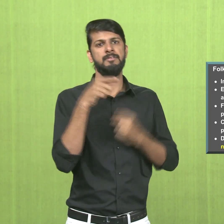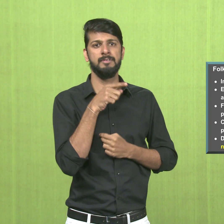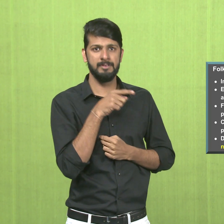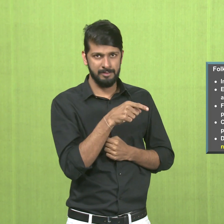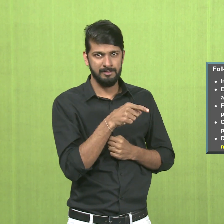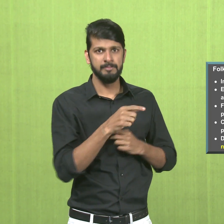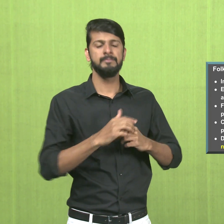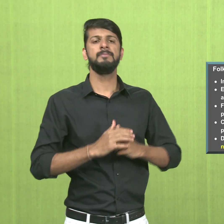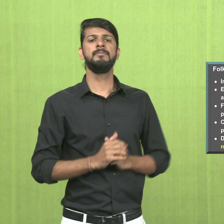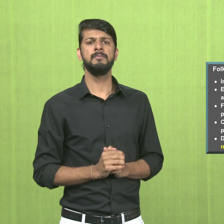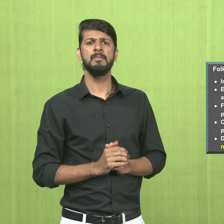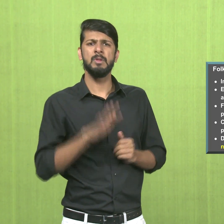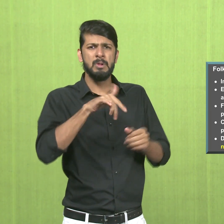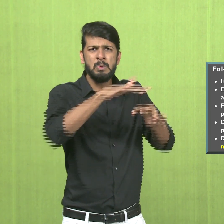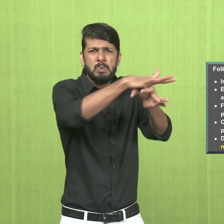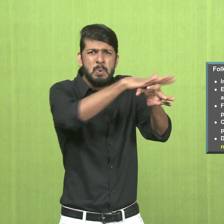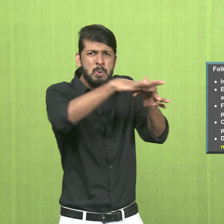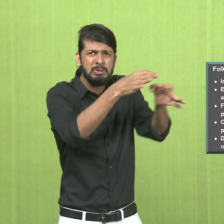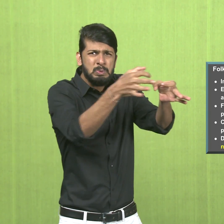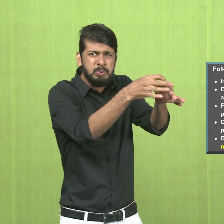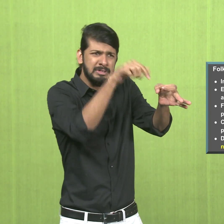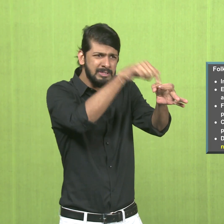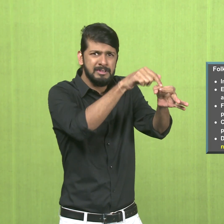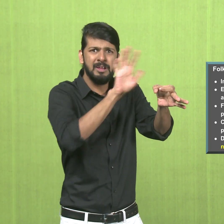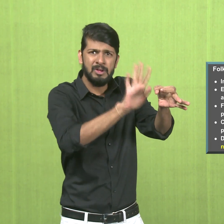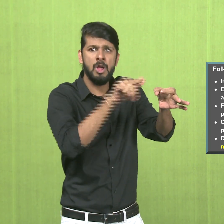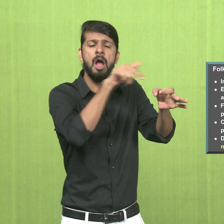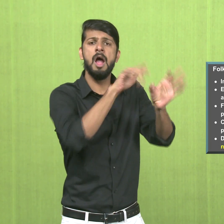them have their own unique culture and traditions.